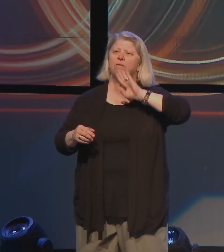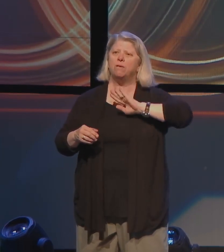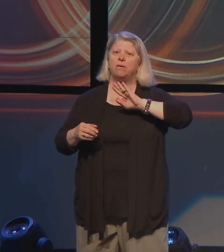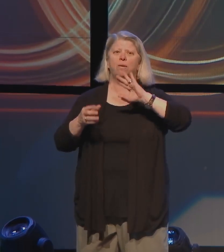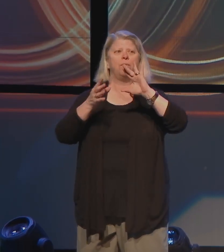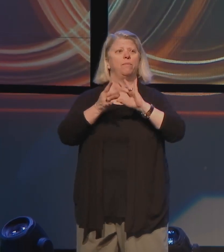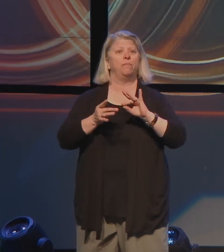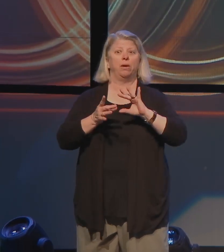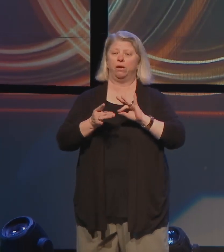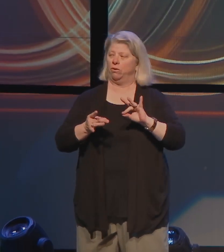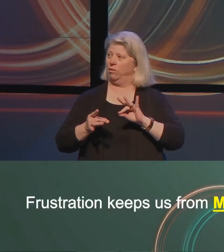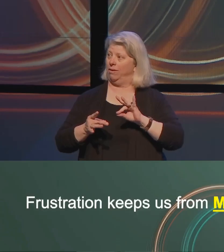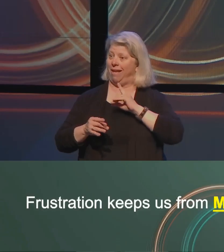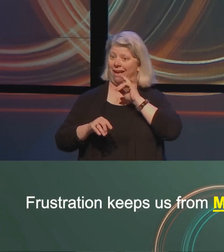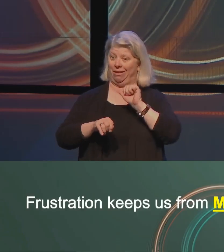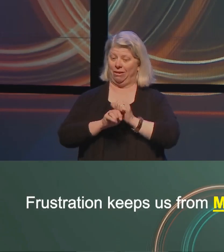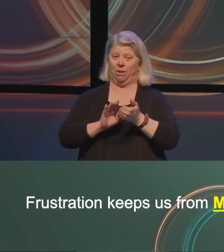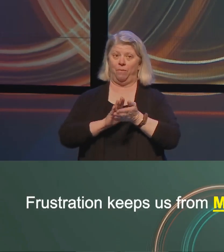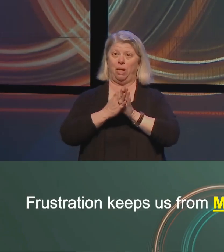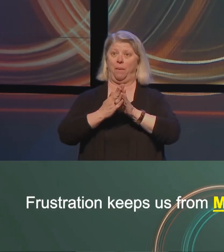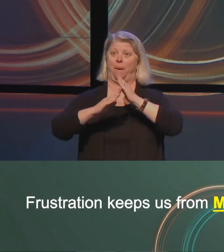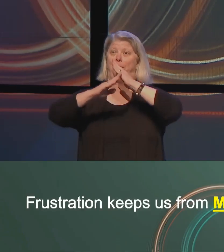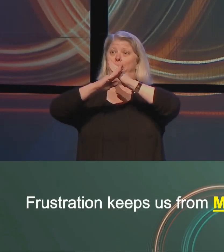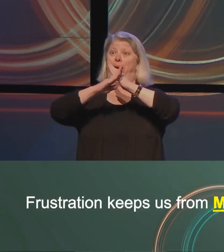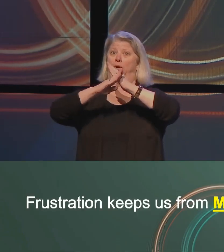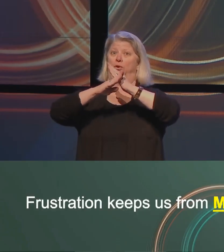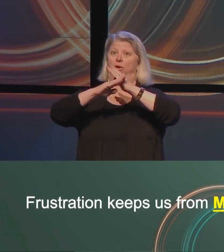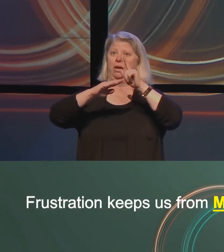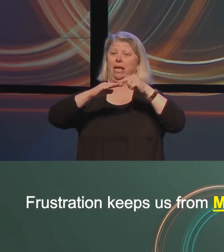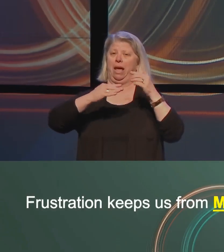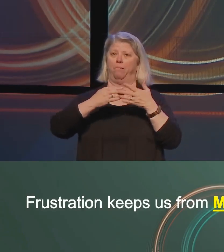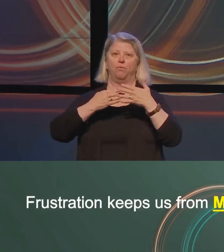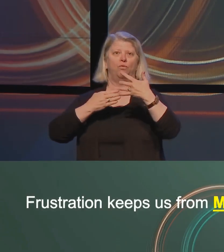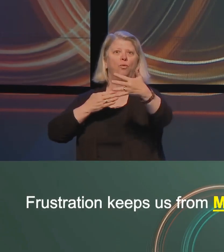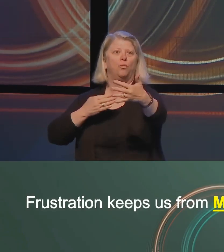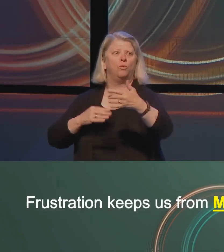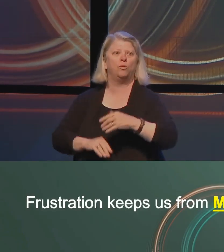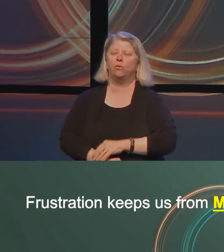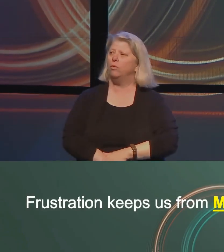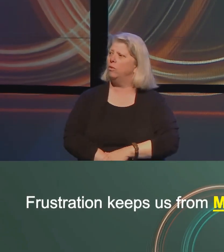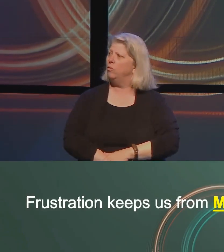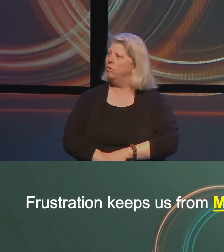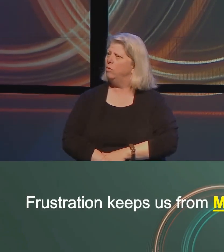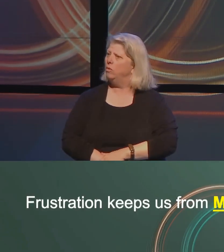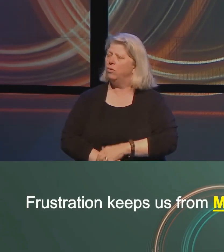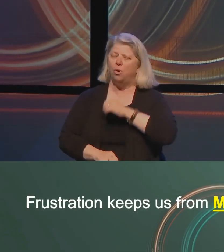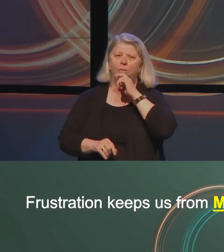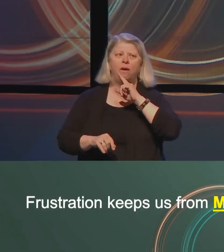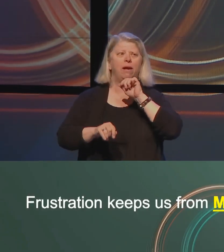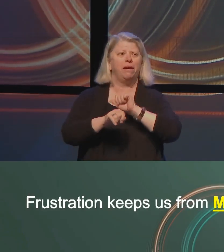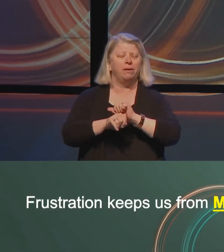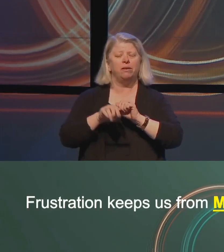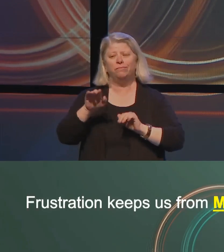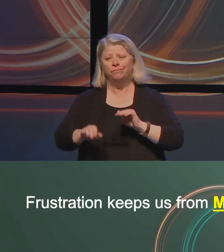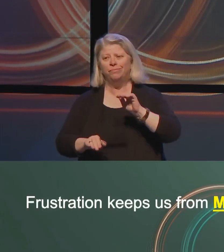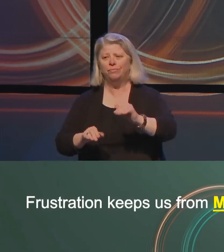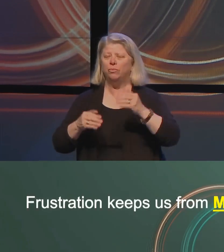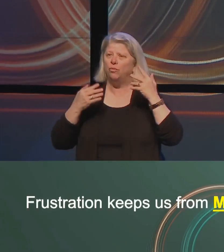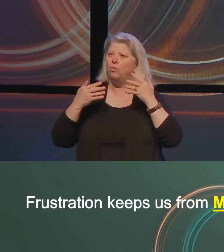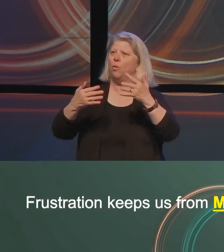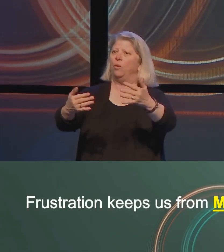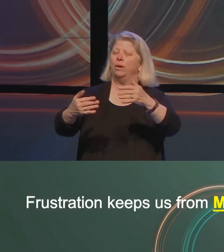these messages that they actually become a barrier for forward movement. That we don't actually make any steps forward. We don't